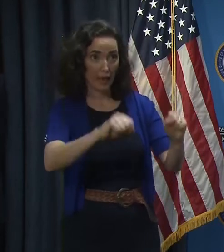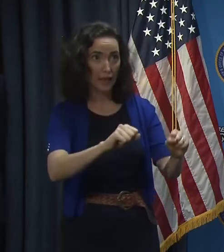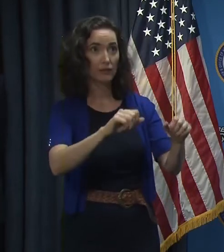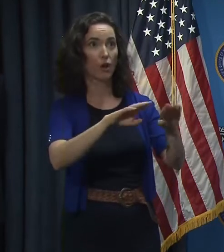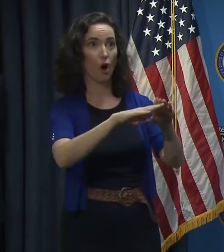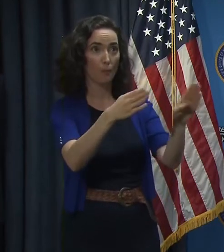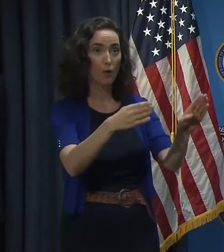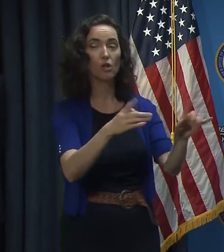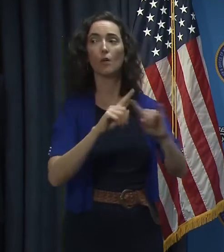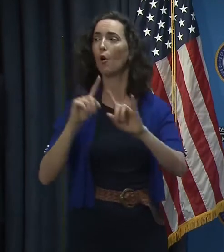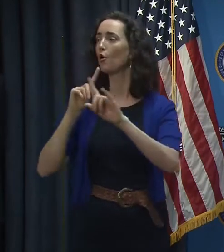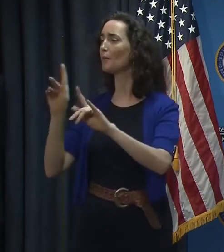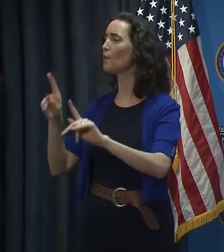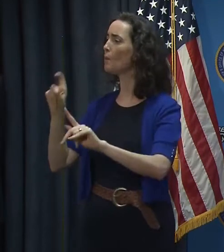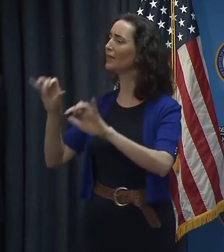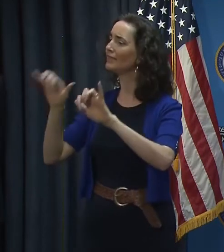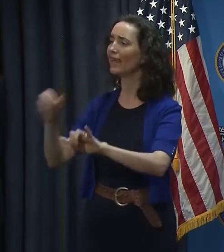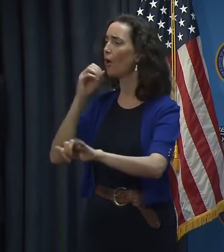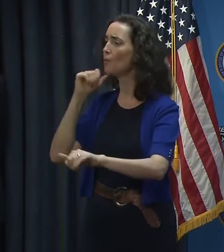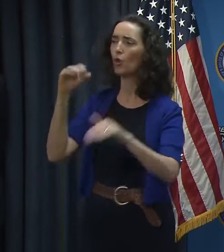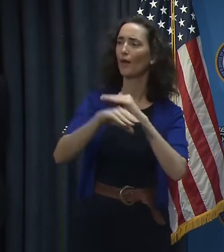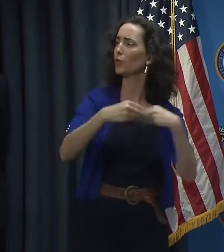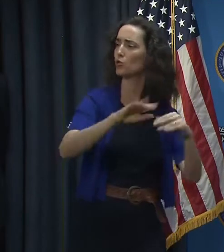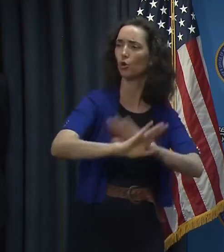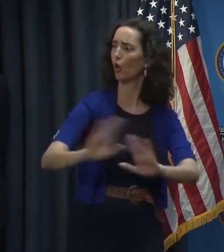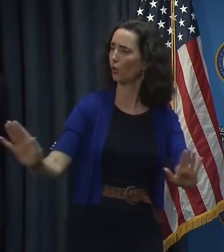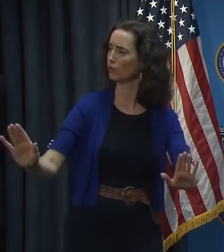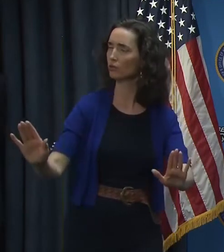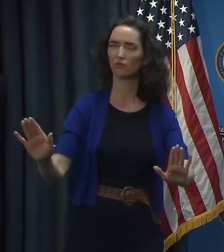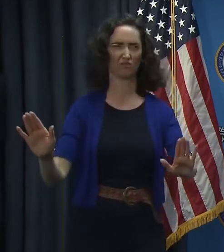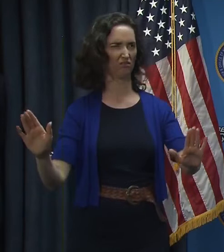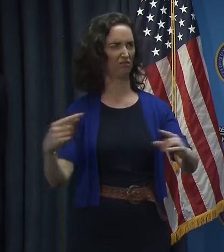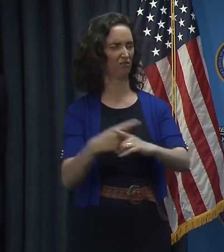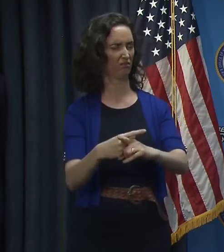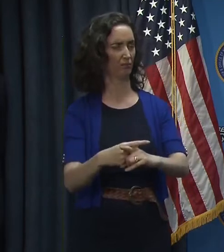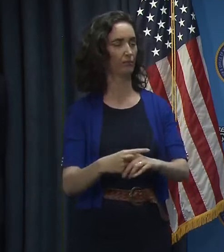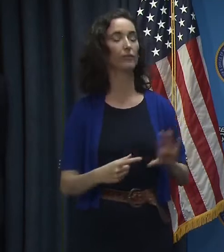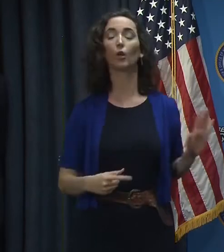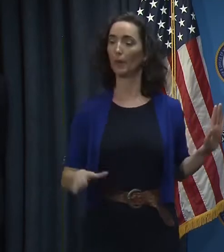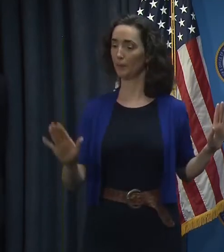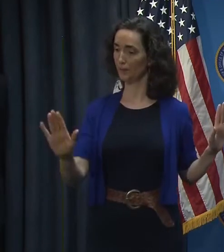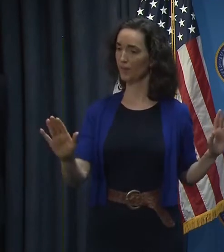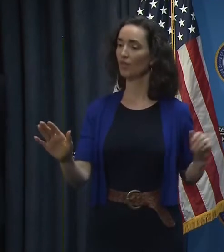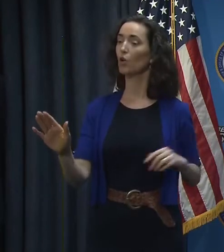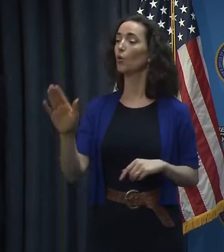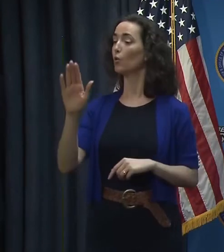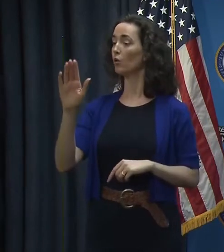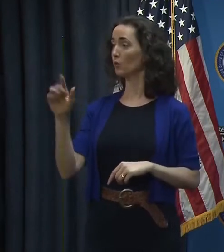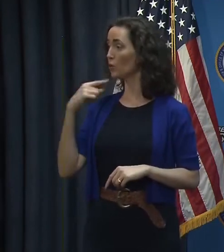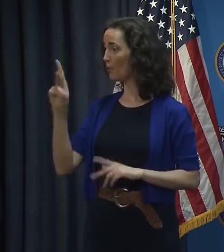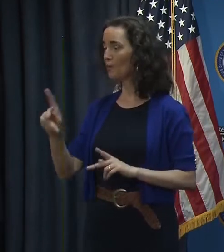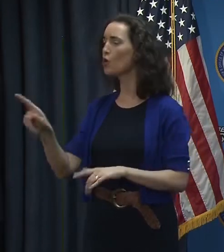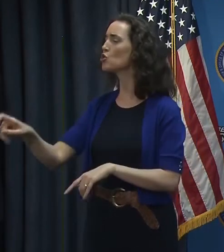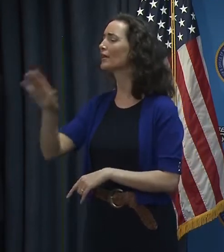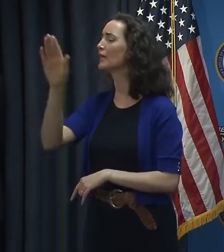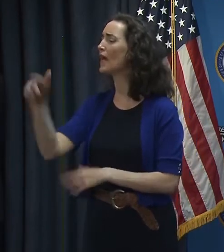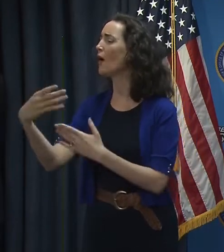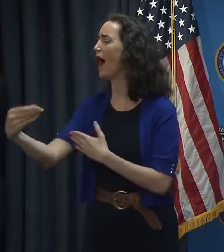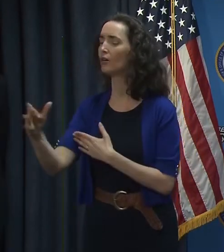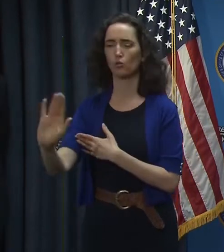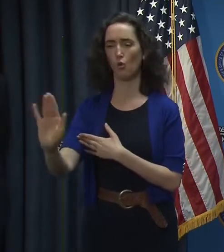people they should be staying home and not going to the store? Well, first of all, we've never told people never to go out. There's always going to be